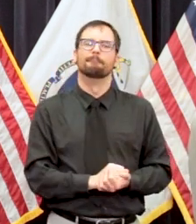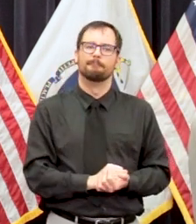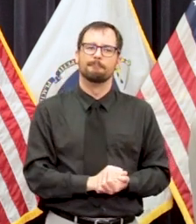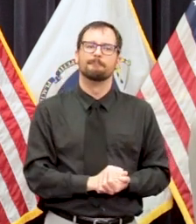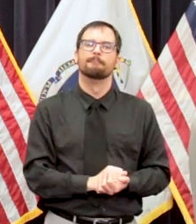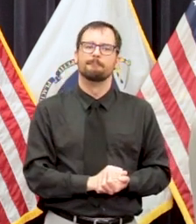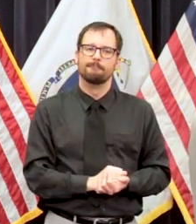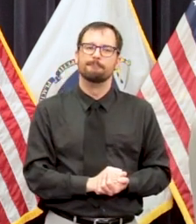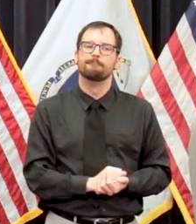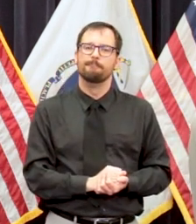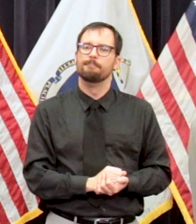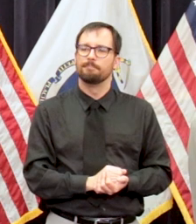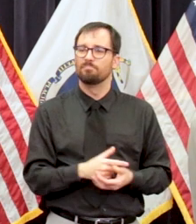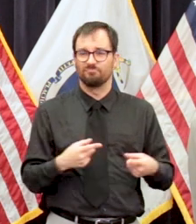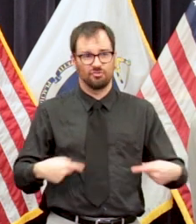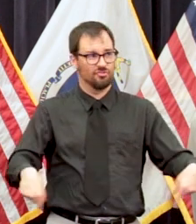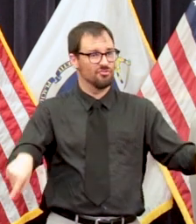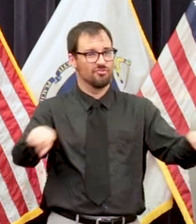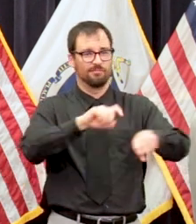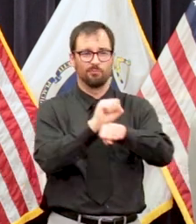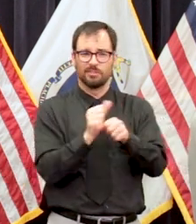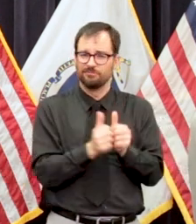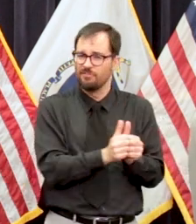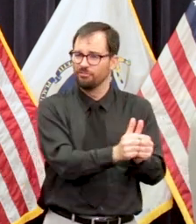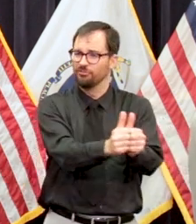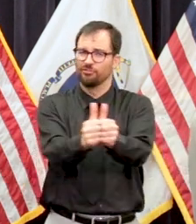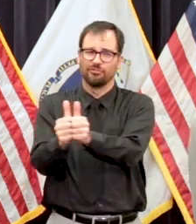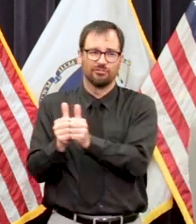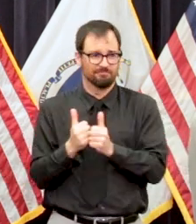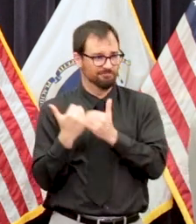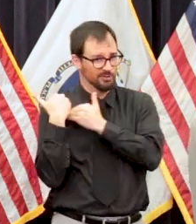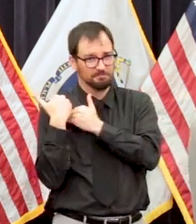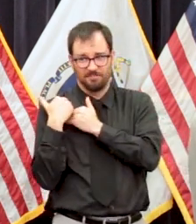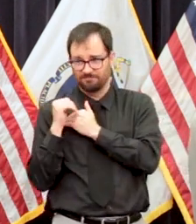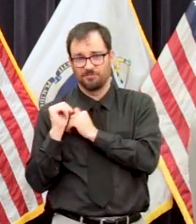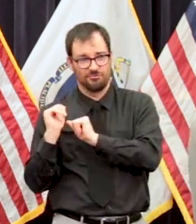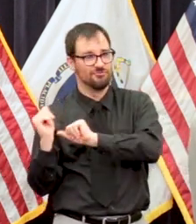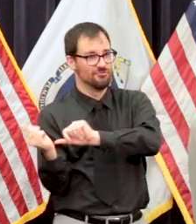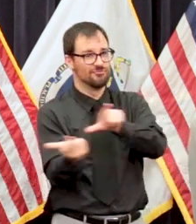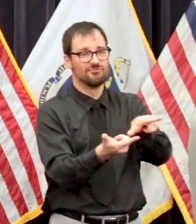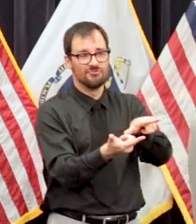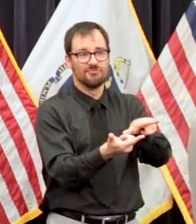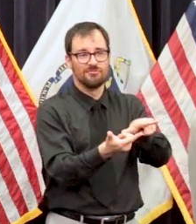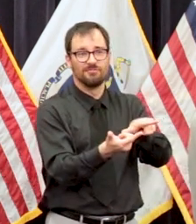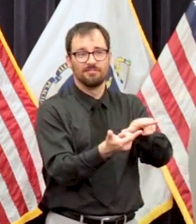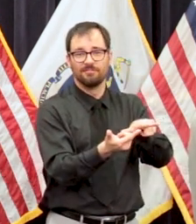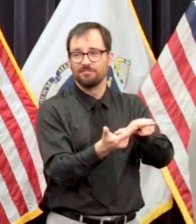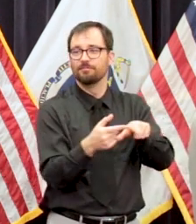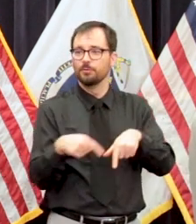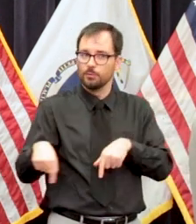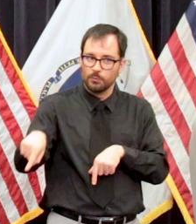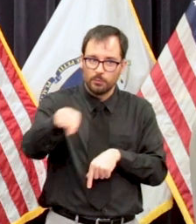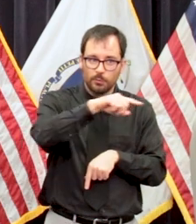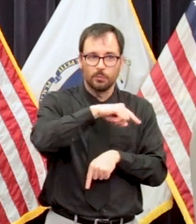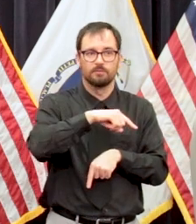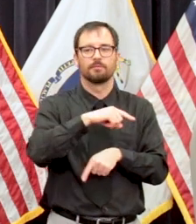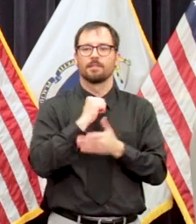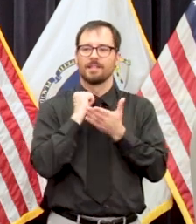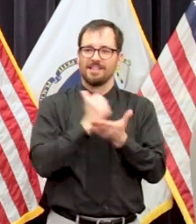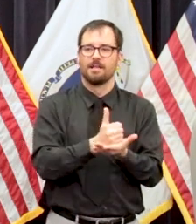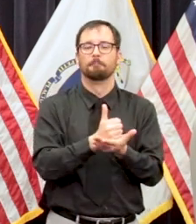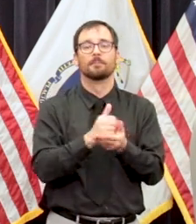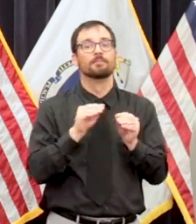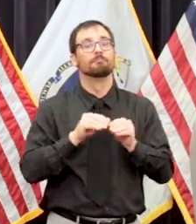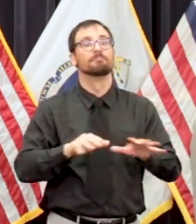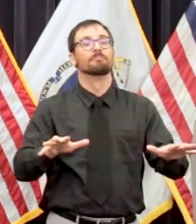for us to be successful in reducing the spread of this virus at this time. Thank you. With that, I'm going to turn it